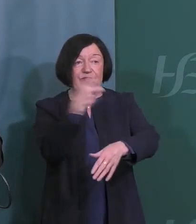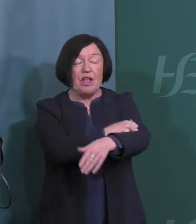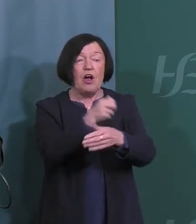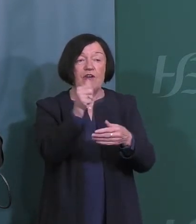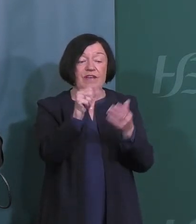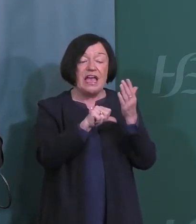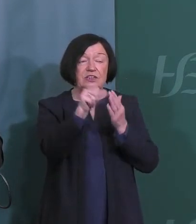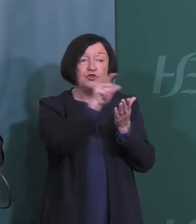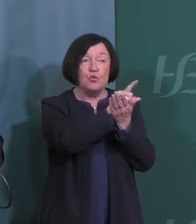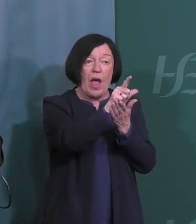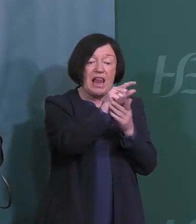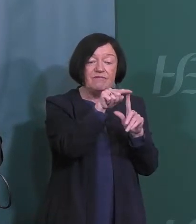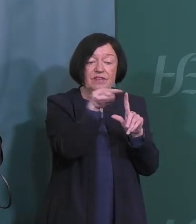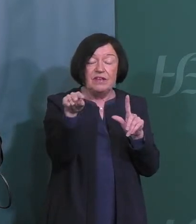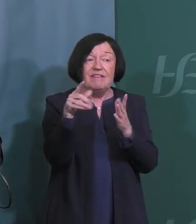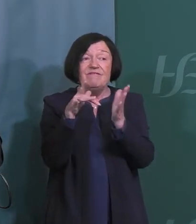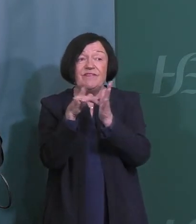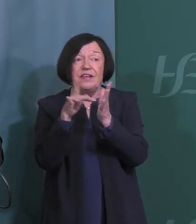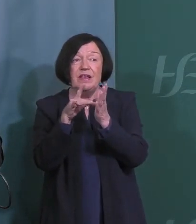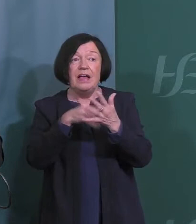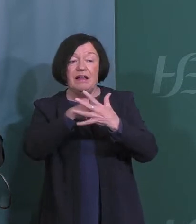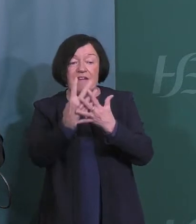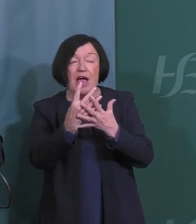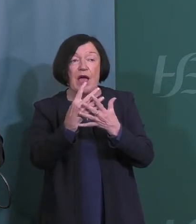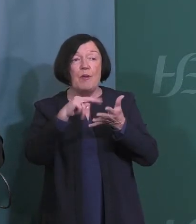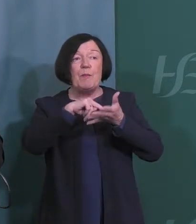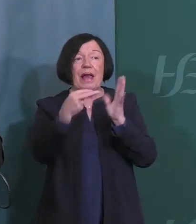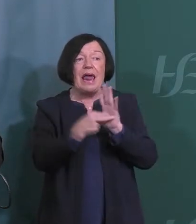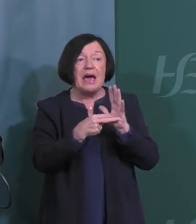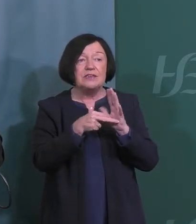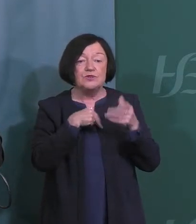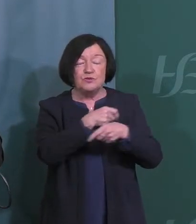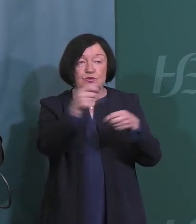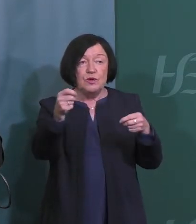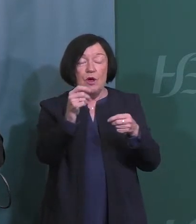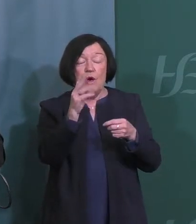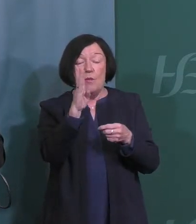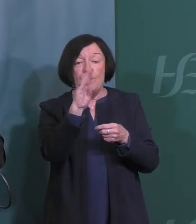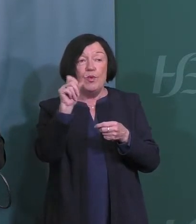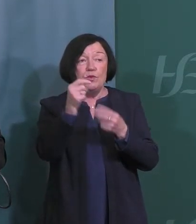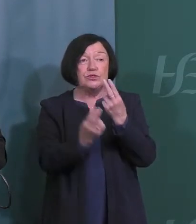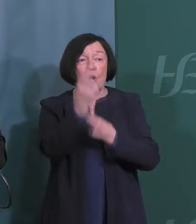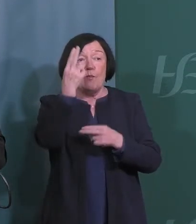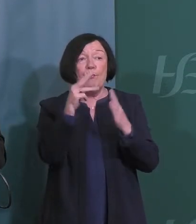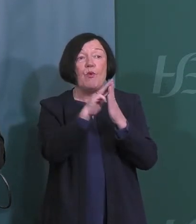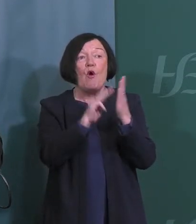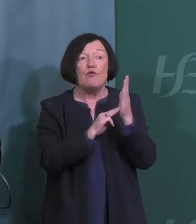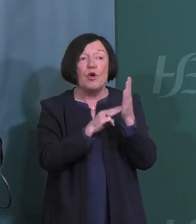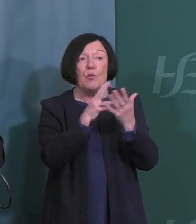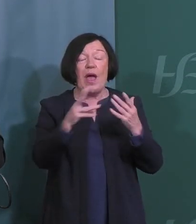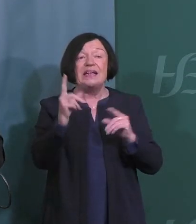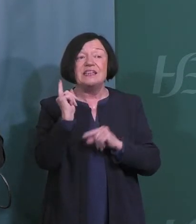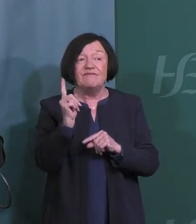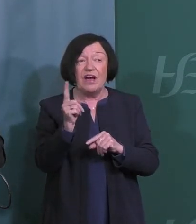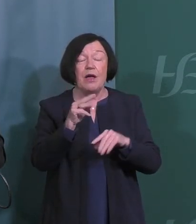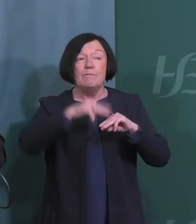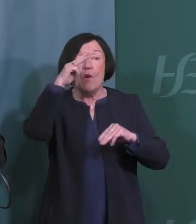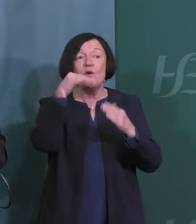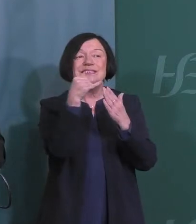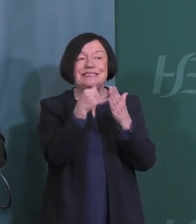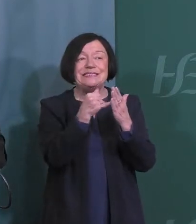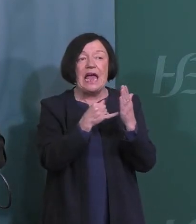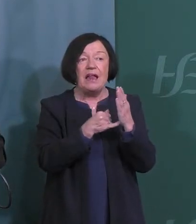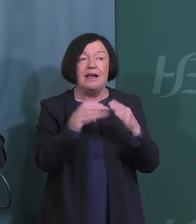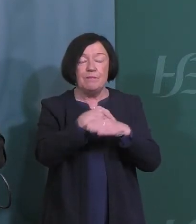12 to 15-year-olds, develop a scenario plan to administer a booster programme when advised in further detail